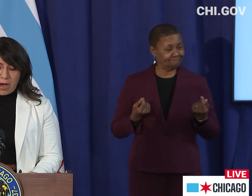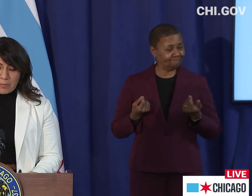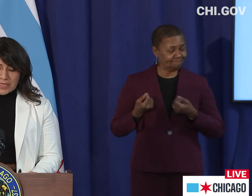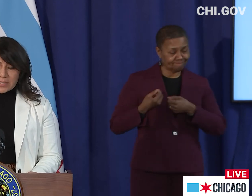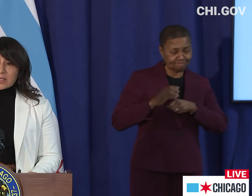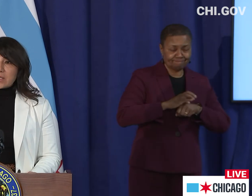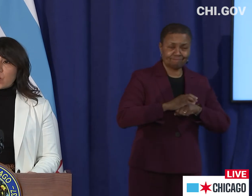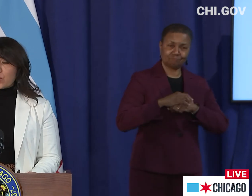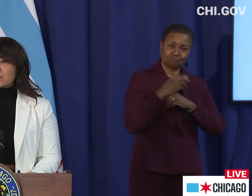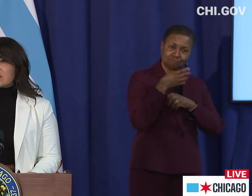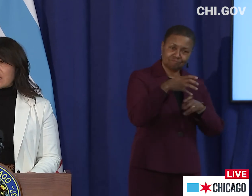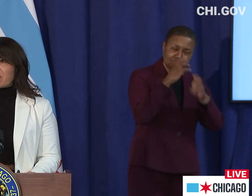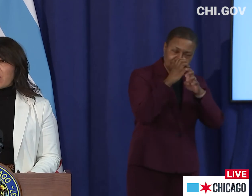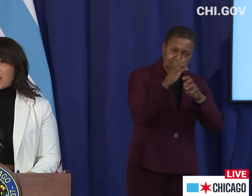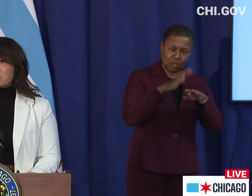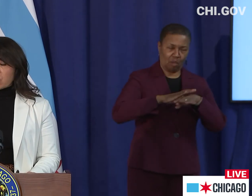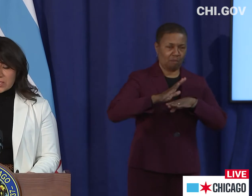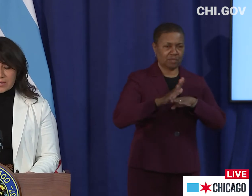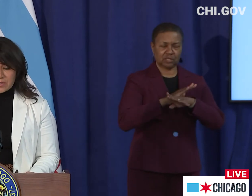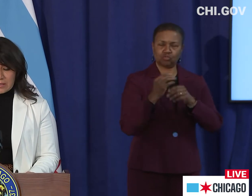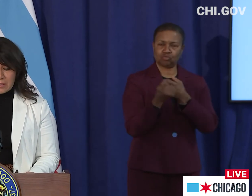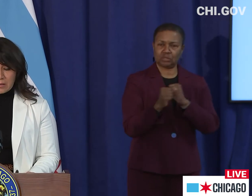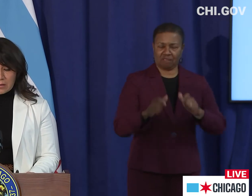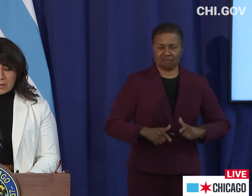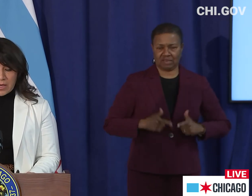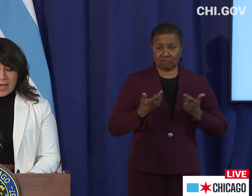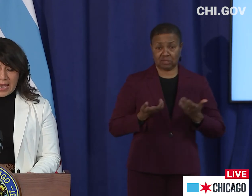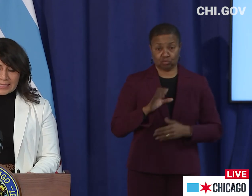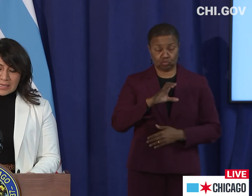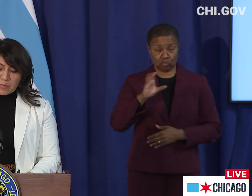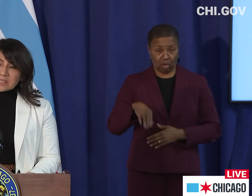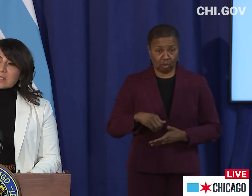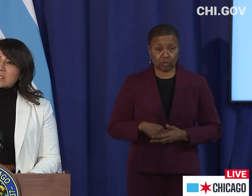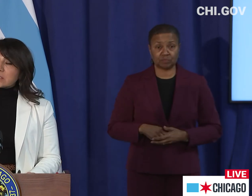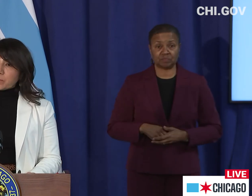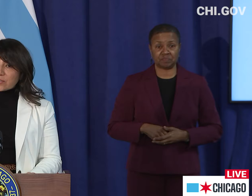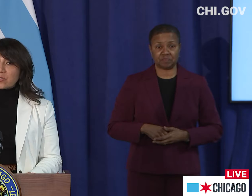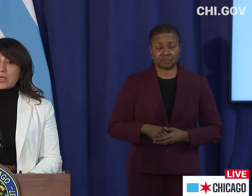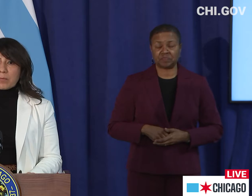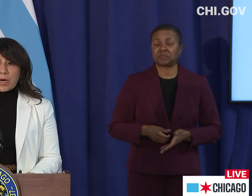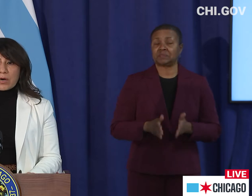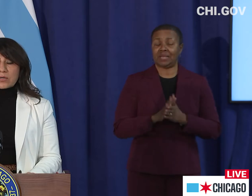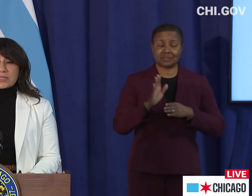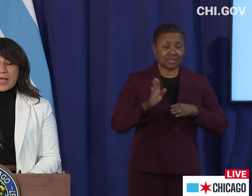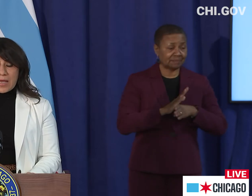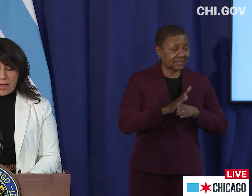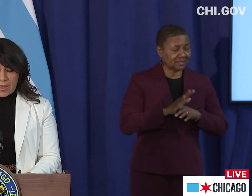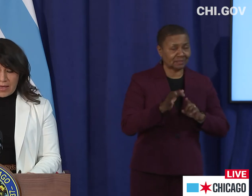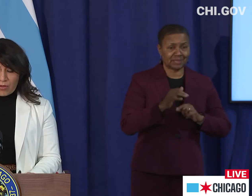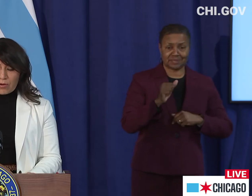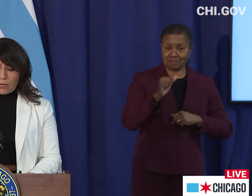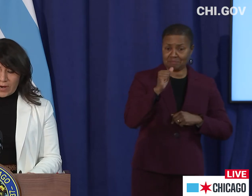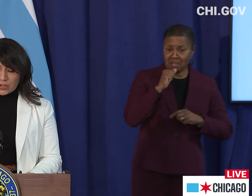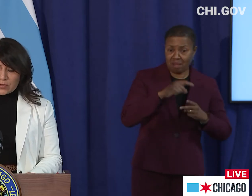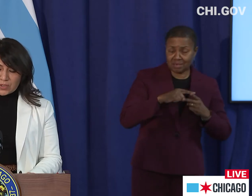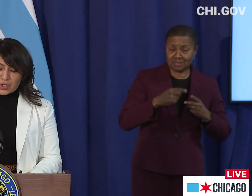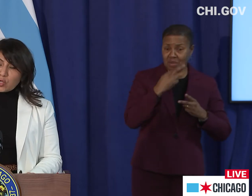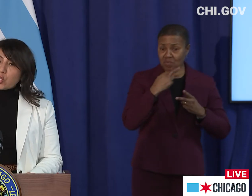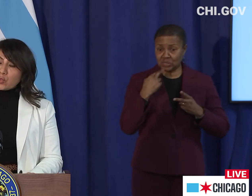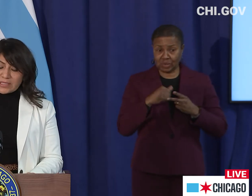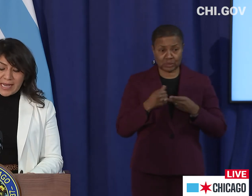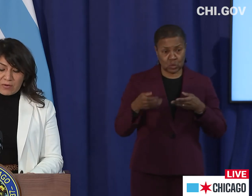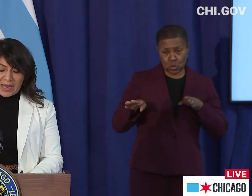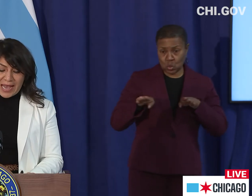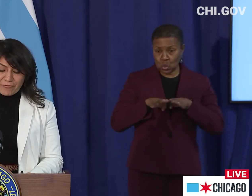regulations on businesses in order to save lives across our city. Asking businesses, especially the bars and the restaurants,